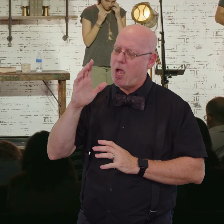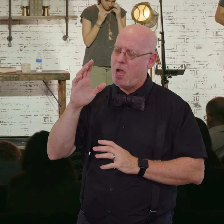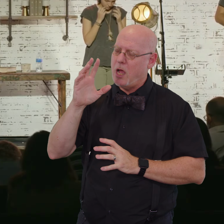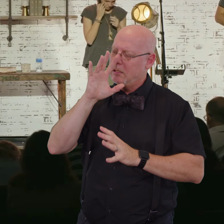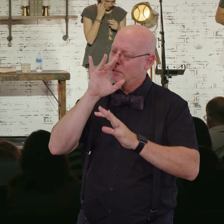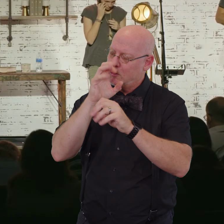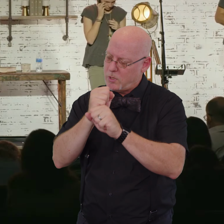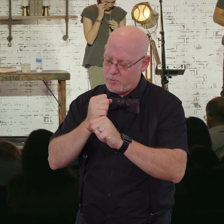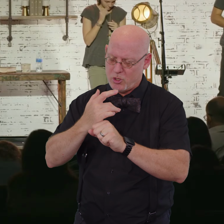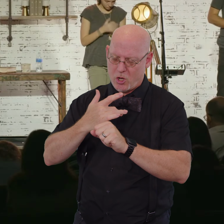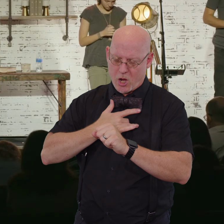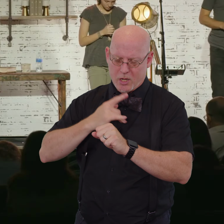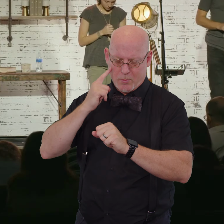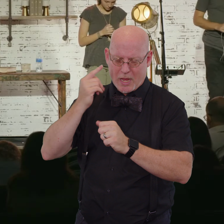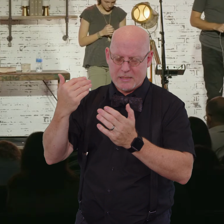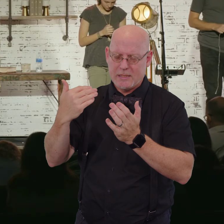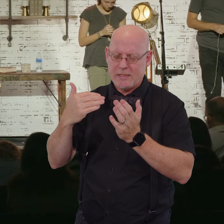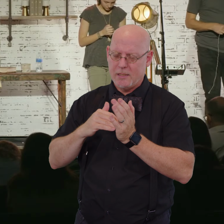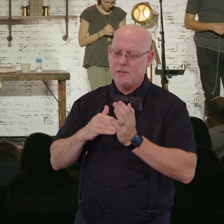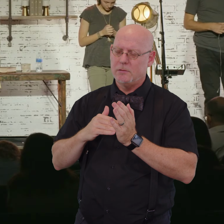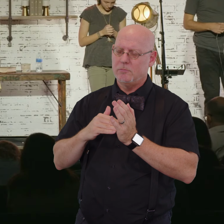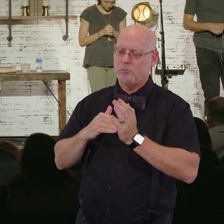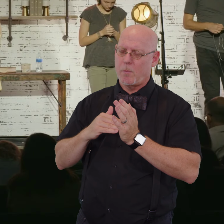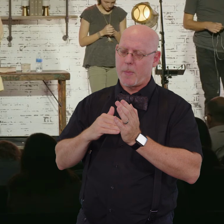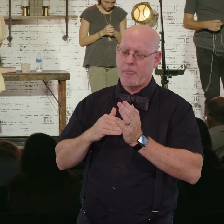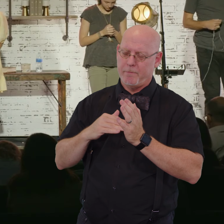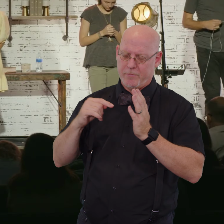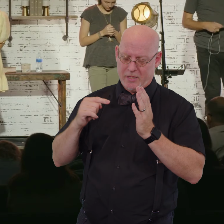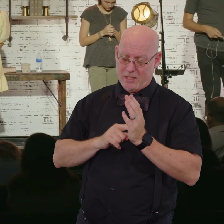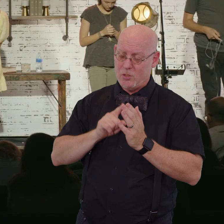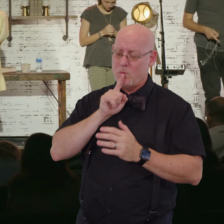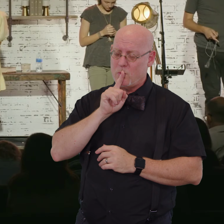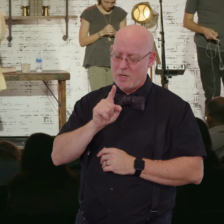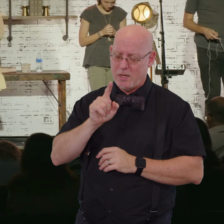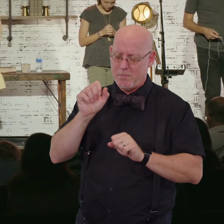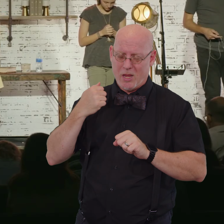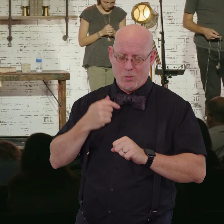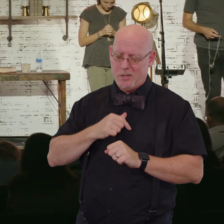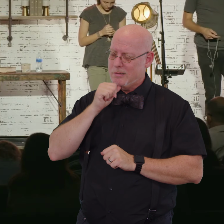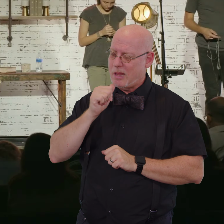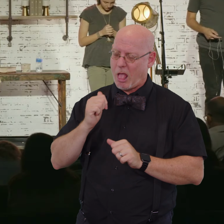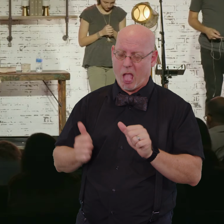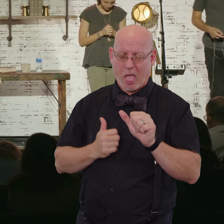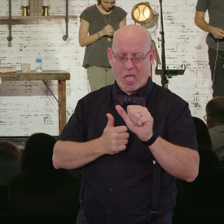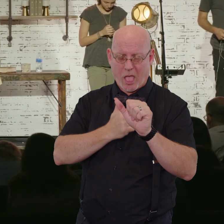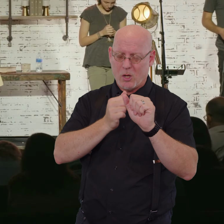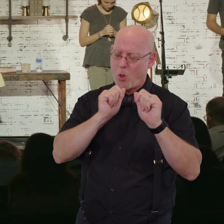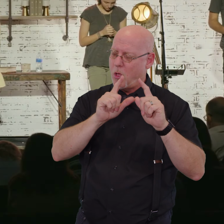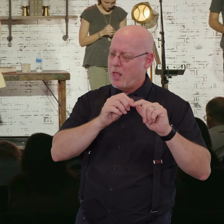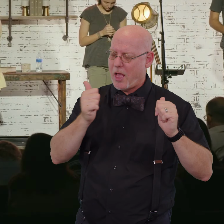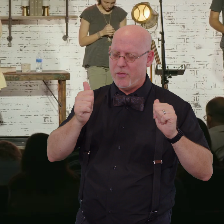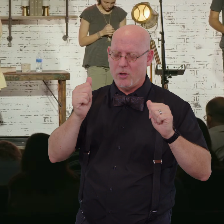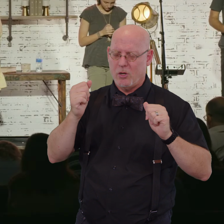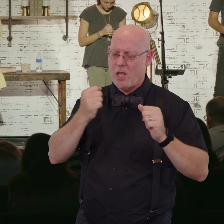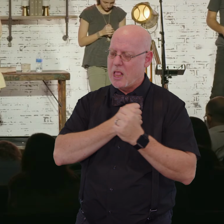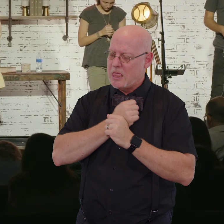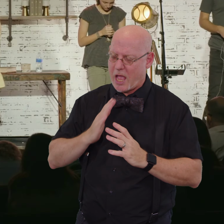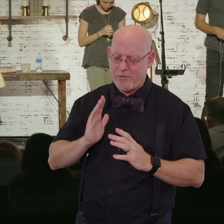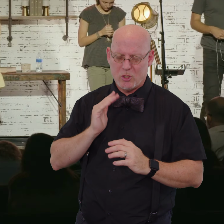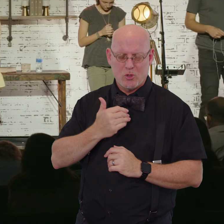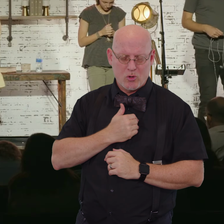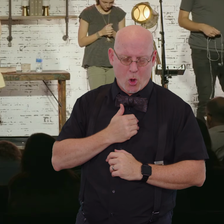God enrapture our minds and our hearts again with this reality may we not run after all the other